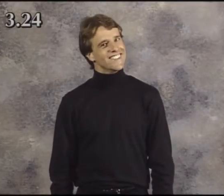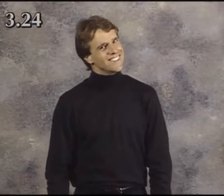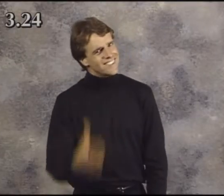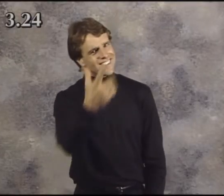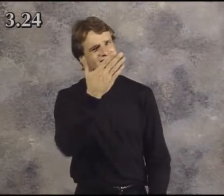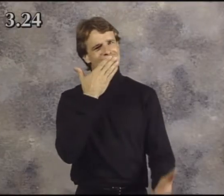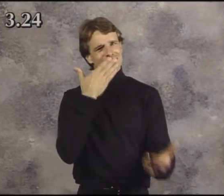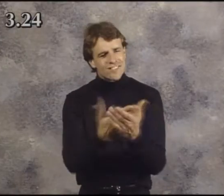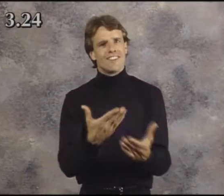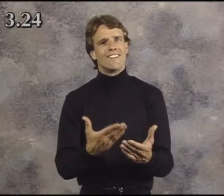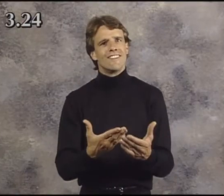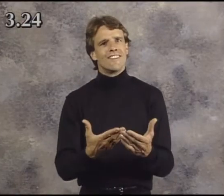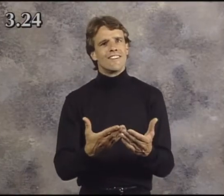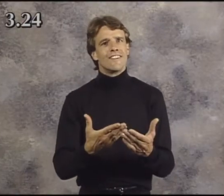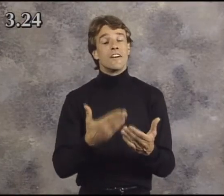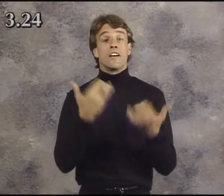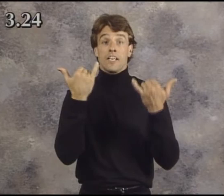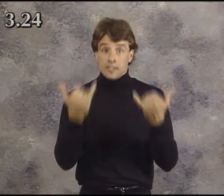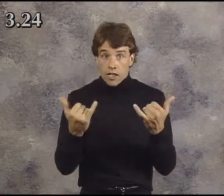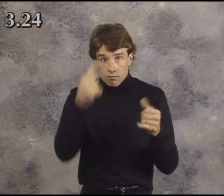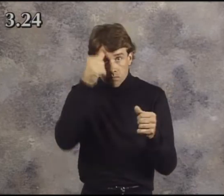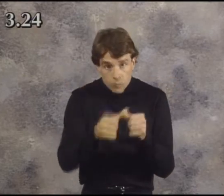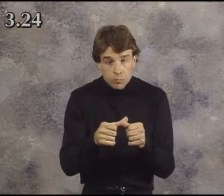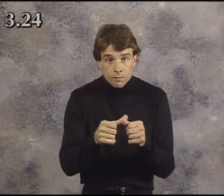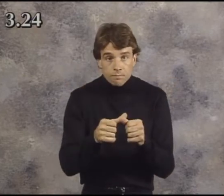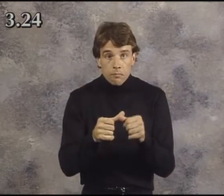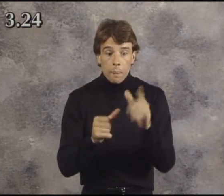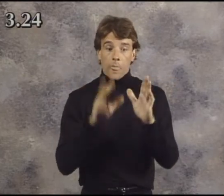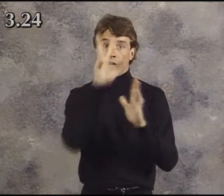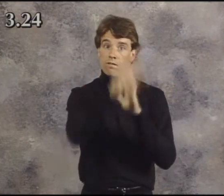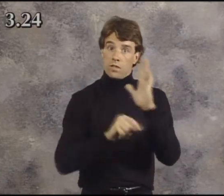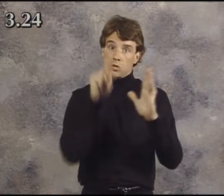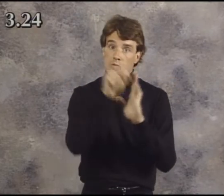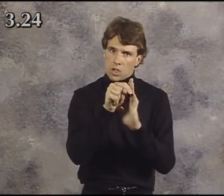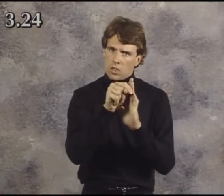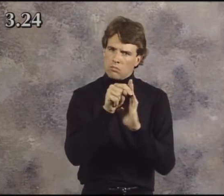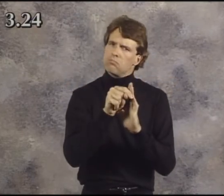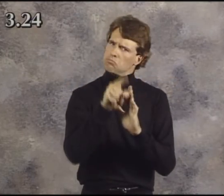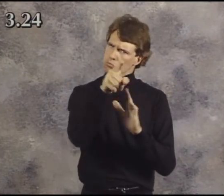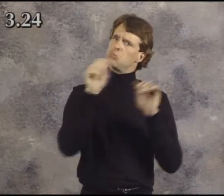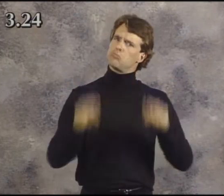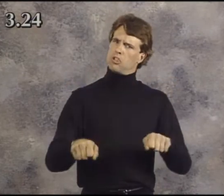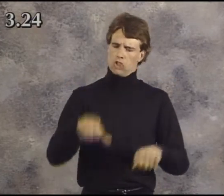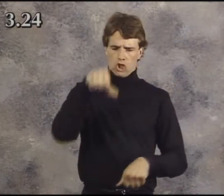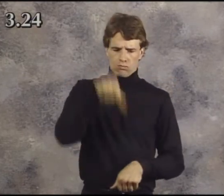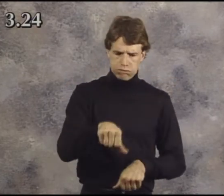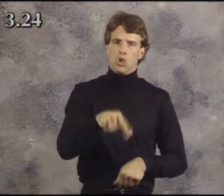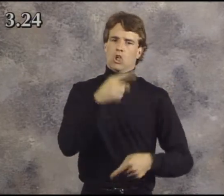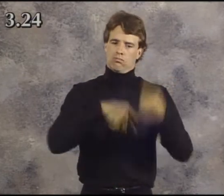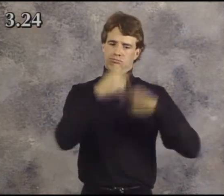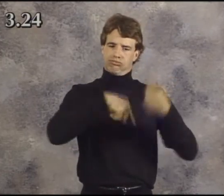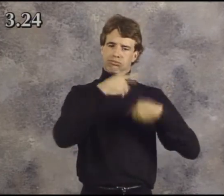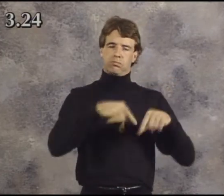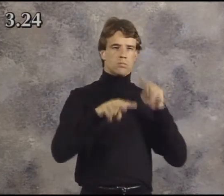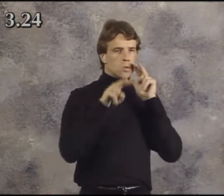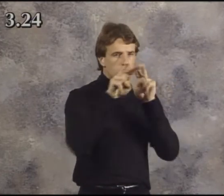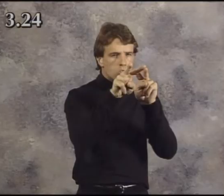Good. Now, remember, you can back up this